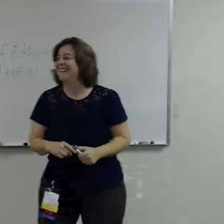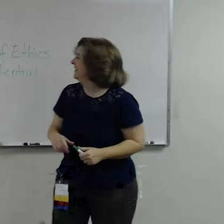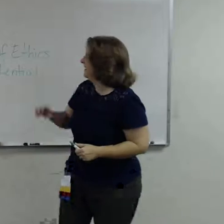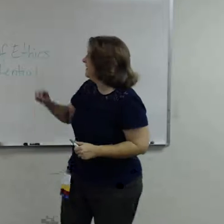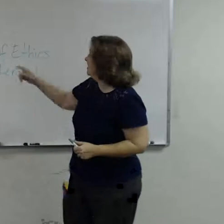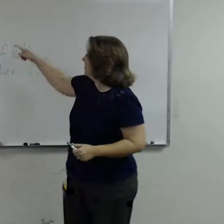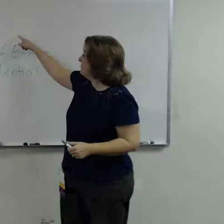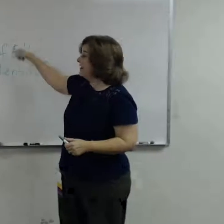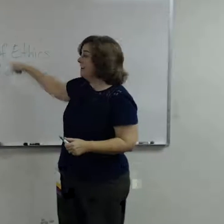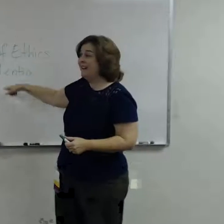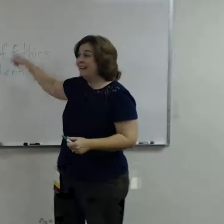So really,